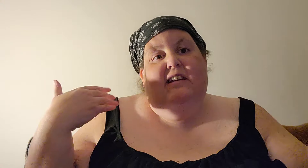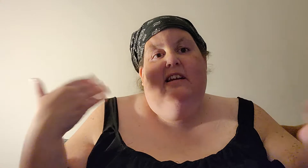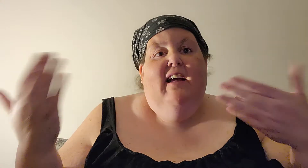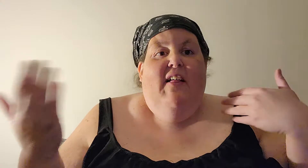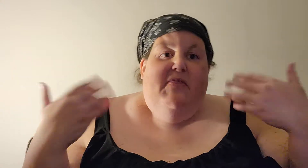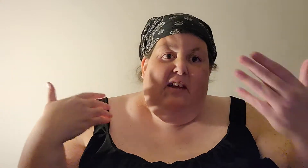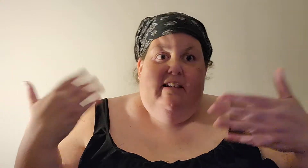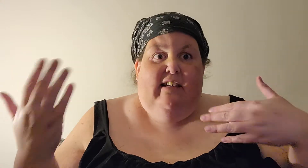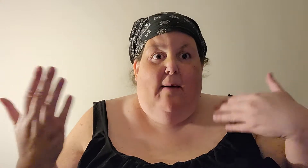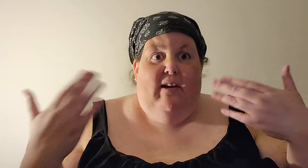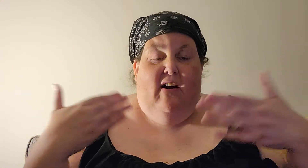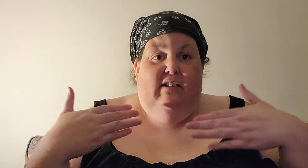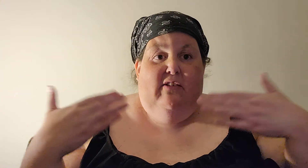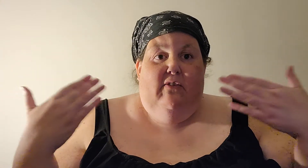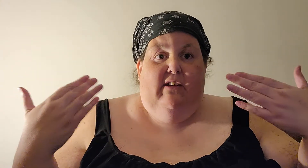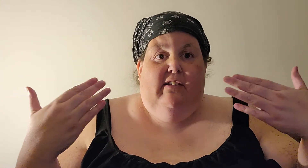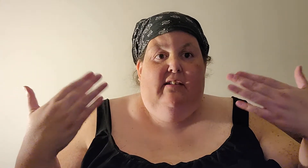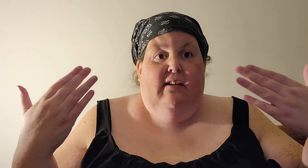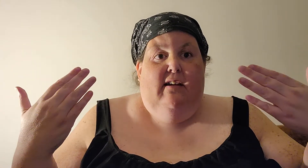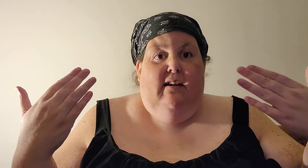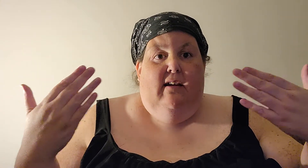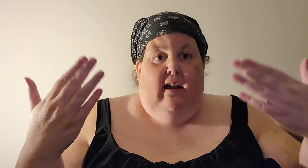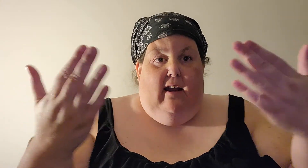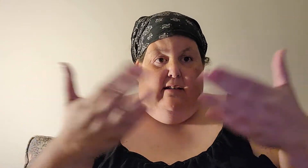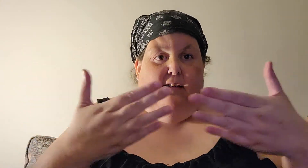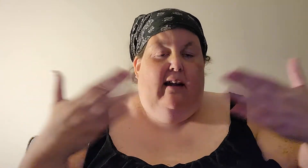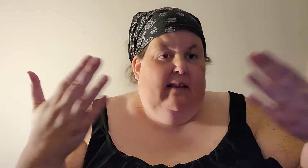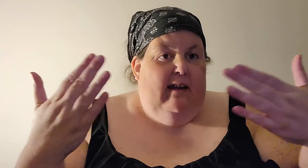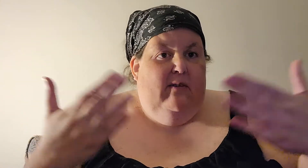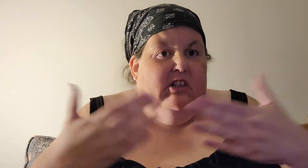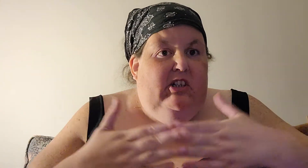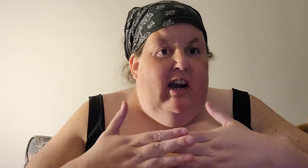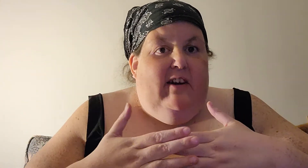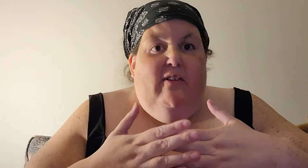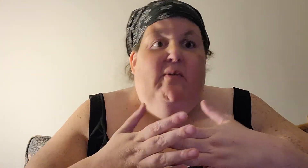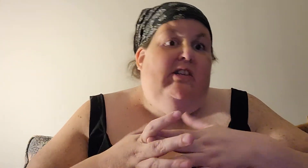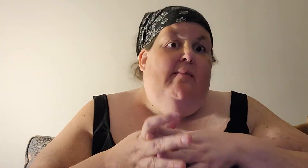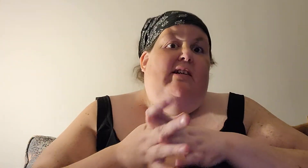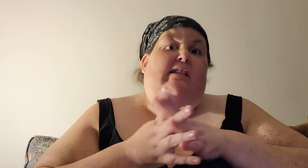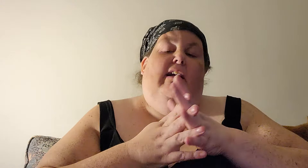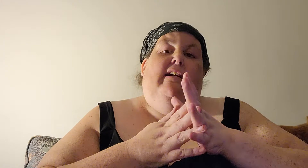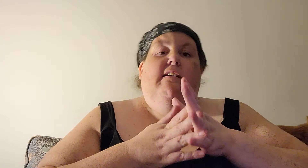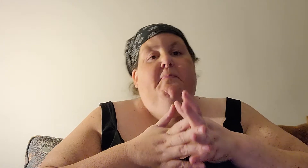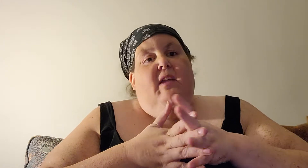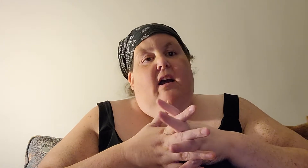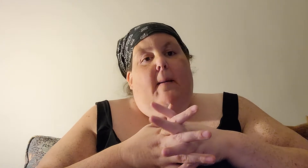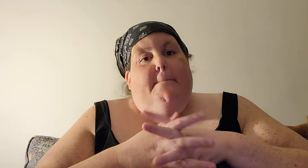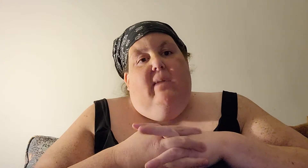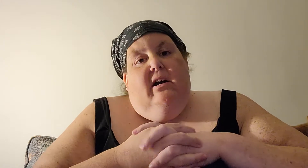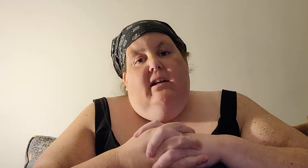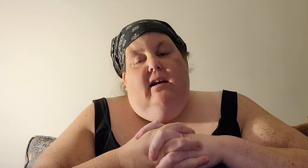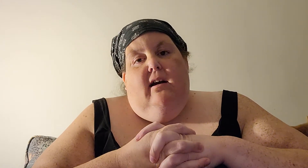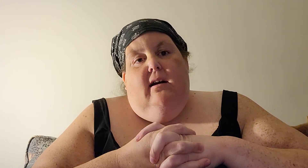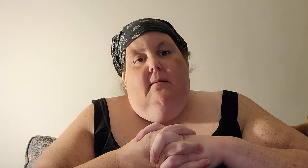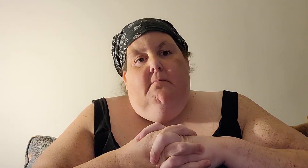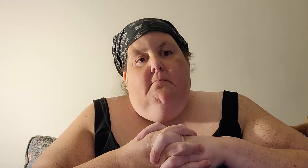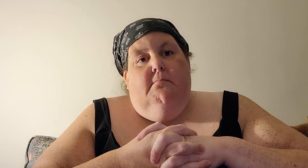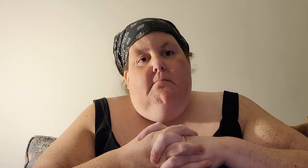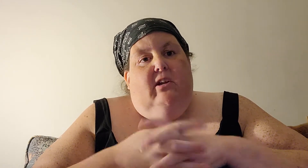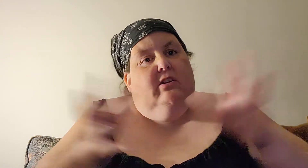interesting things coming on to this sign language channel, which I'm excited. But that's all I'm